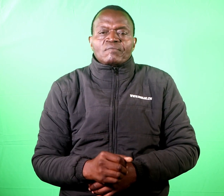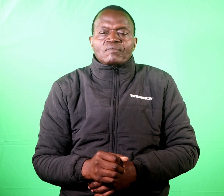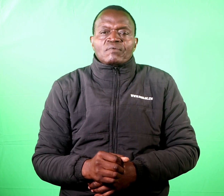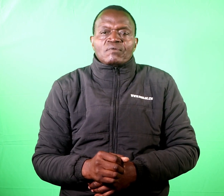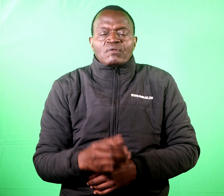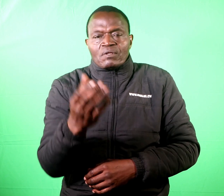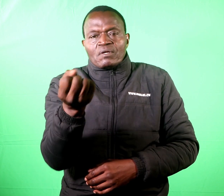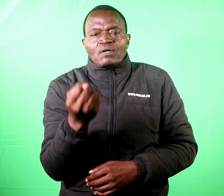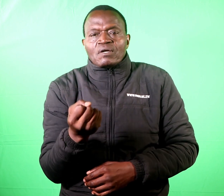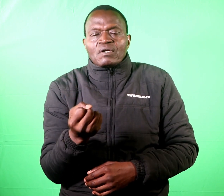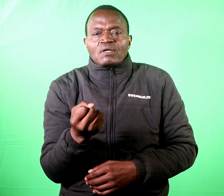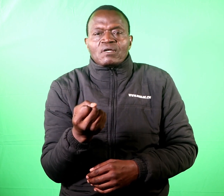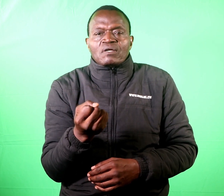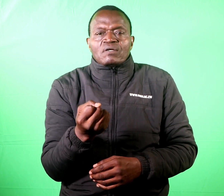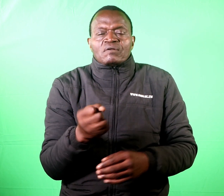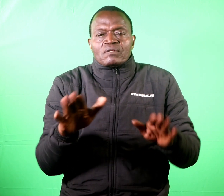Access to land for agriculture,